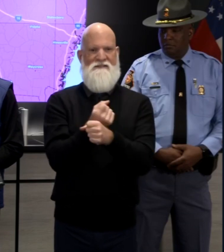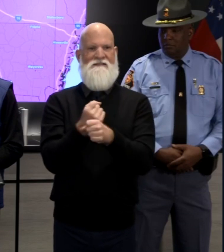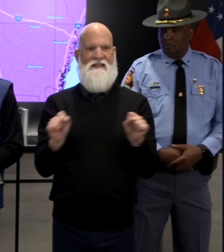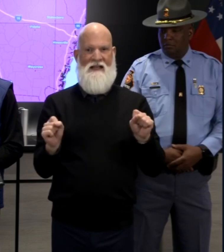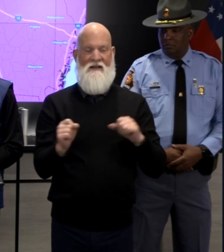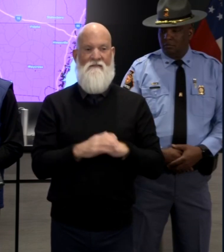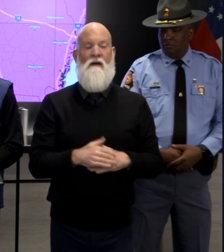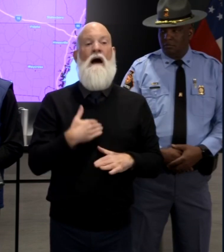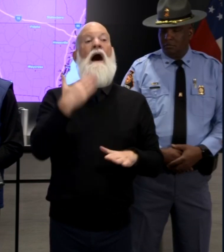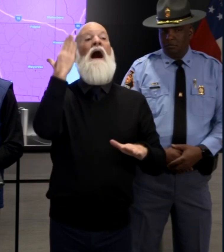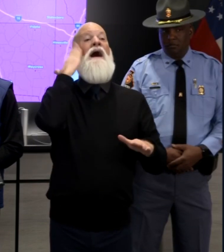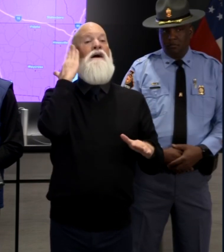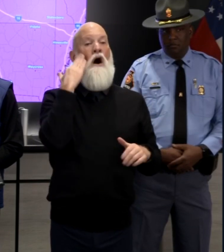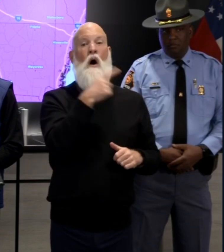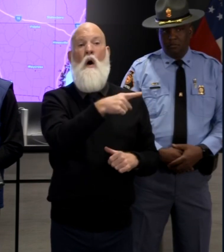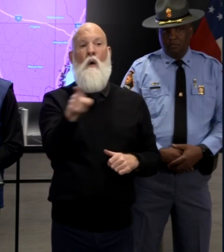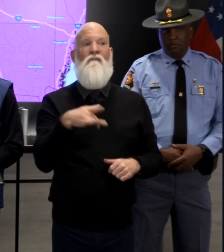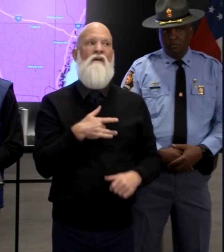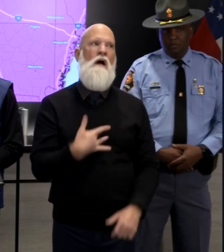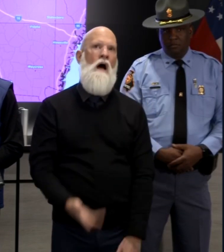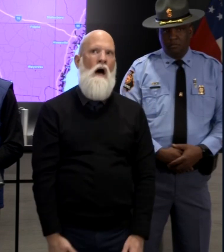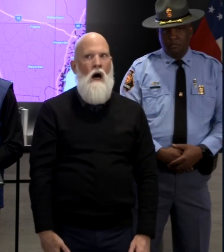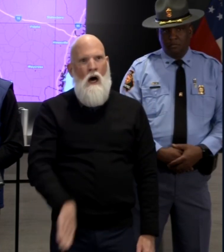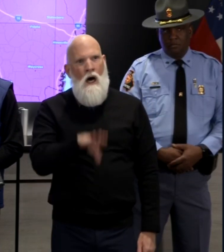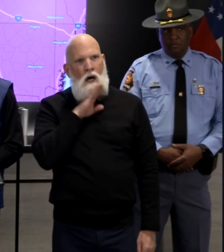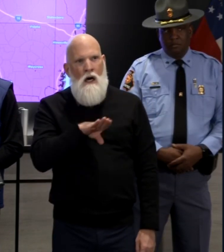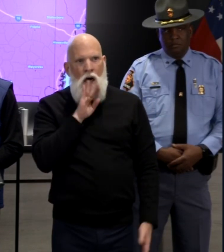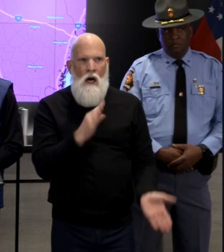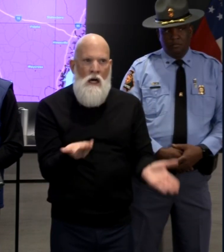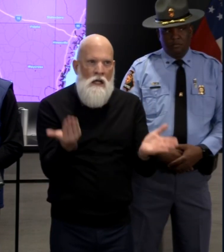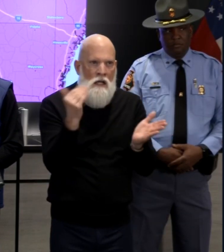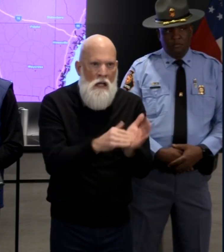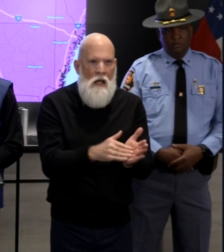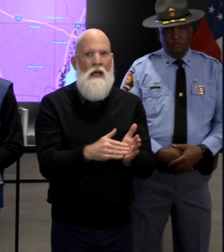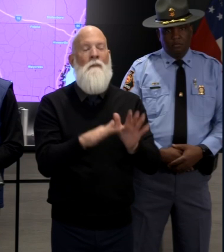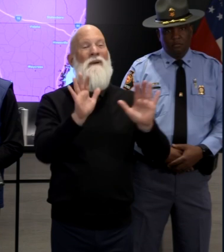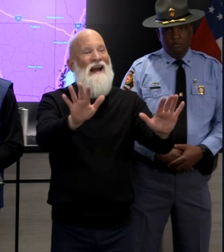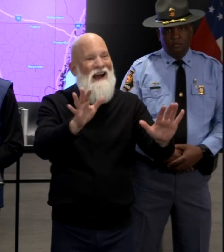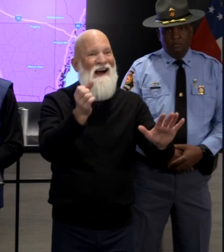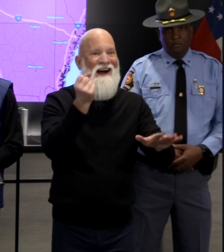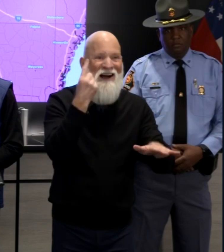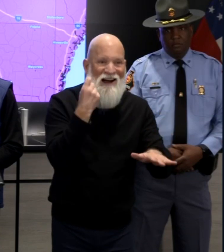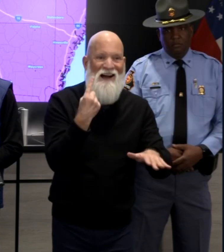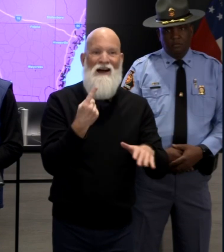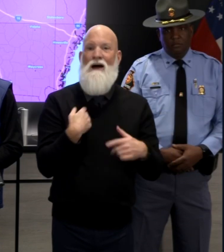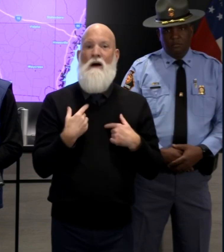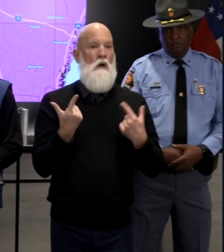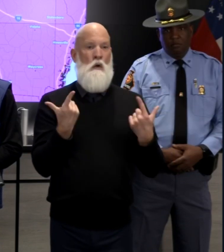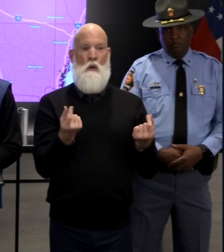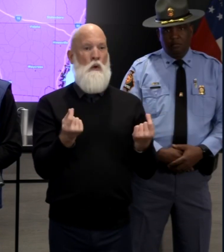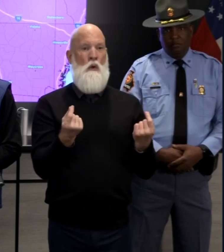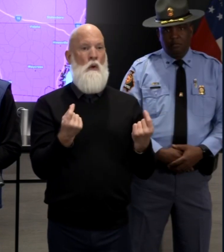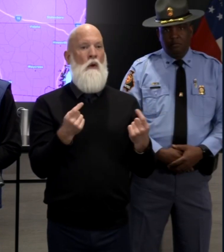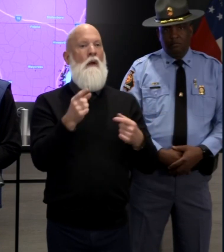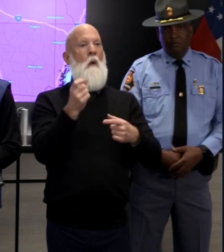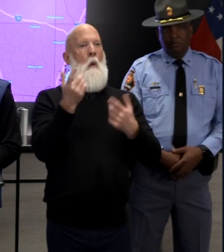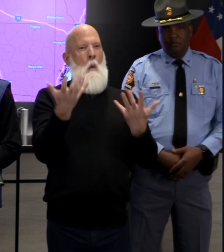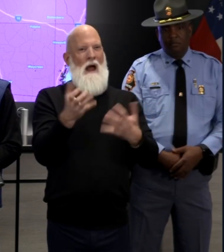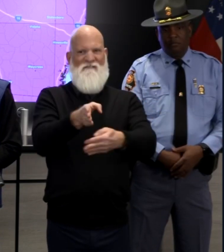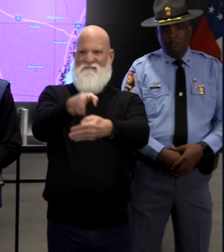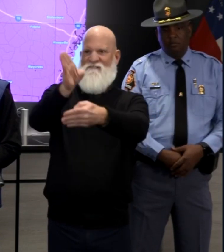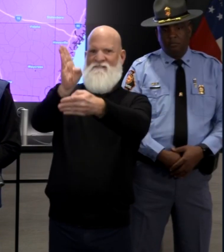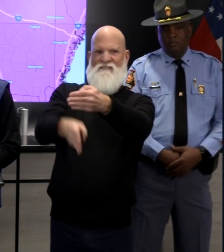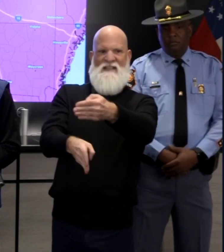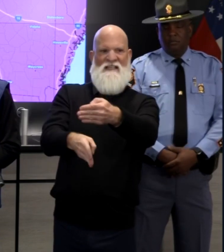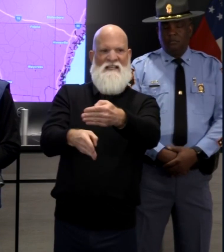with these things, but if people can just do what they need to do in the next hour or so, limit their travel, as Director Stallings said, give people